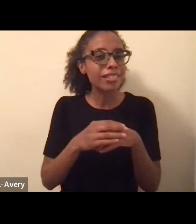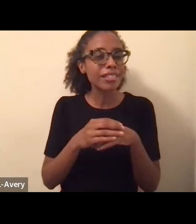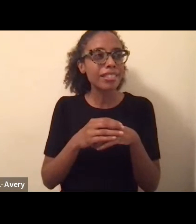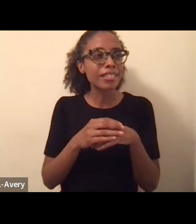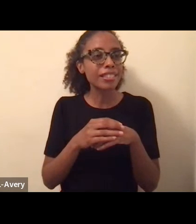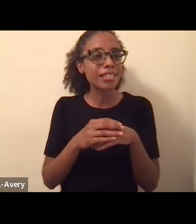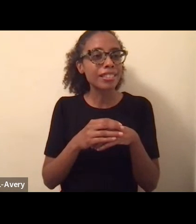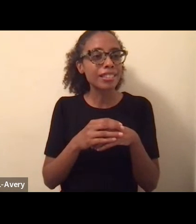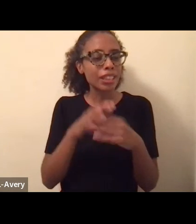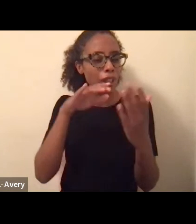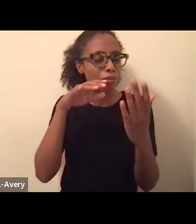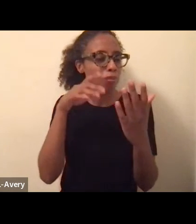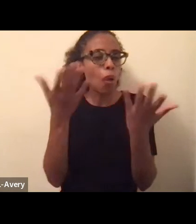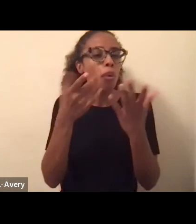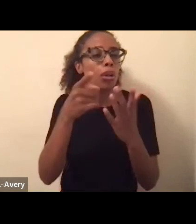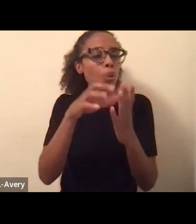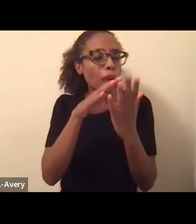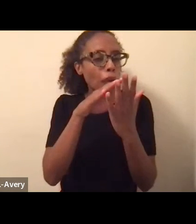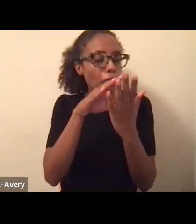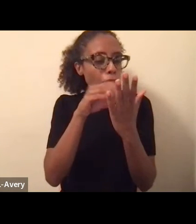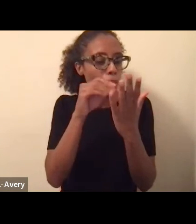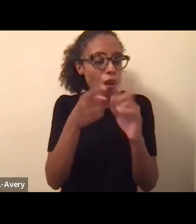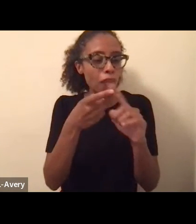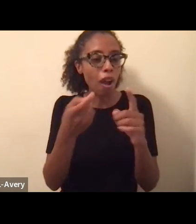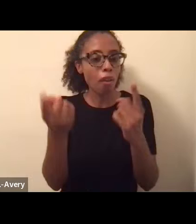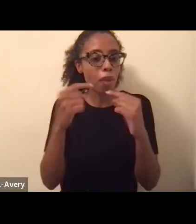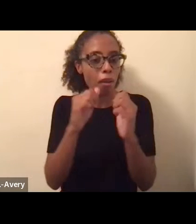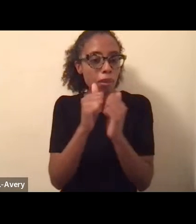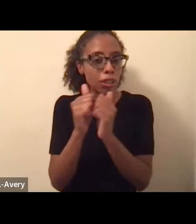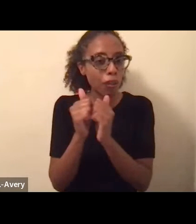together, this convening? What have you gotten?